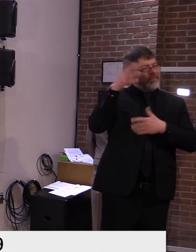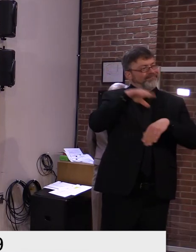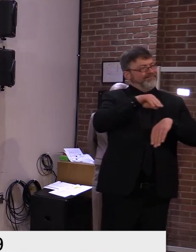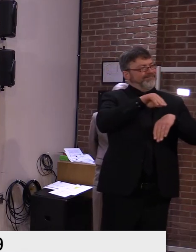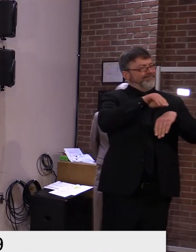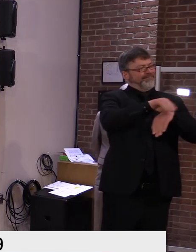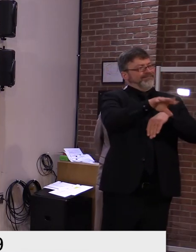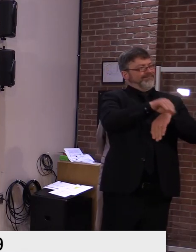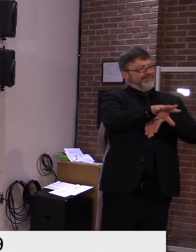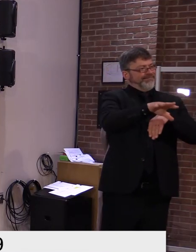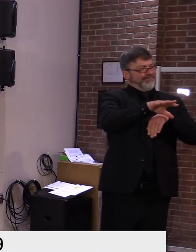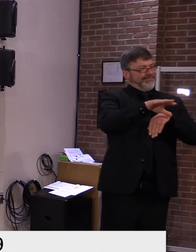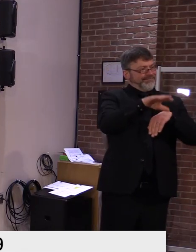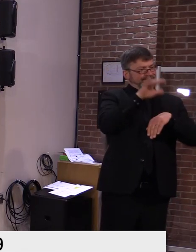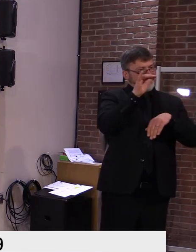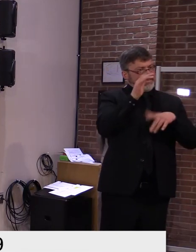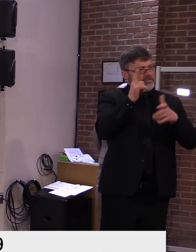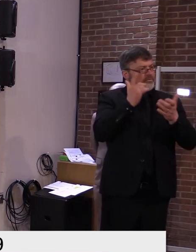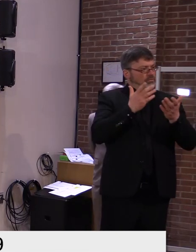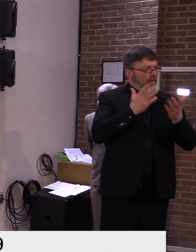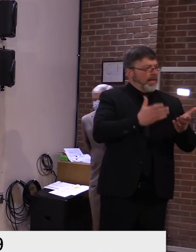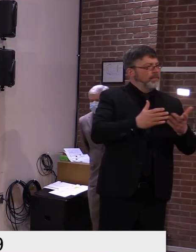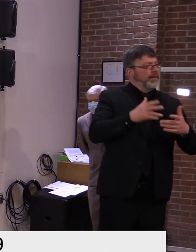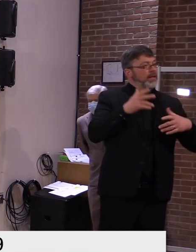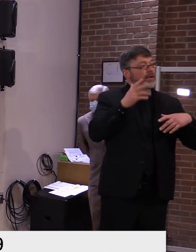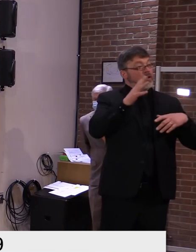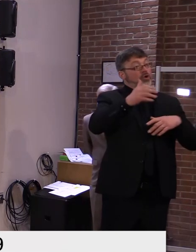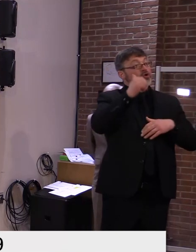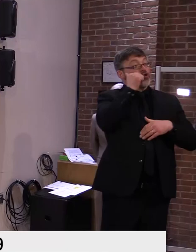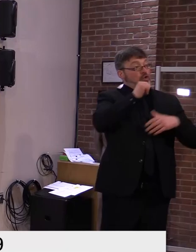playing in the championship game?